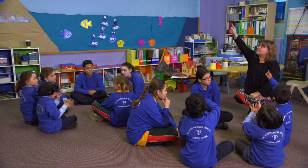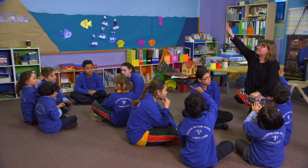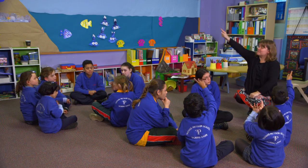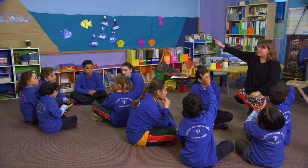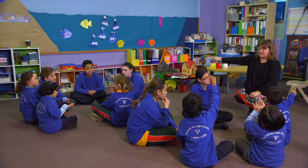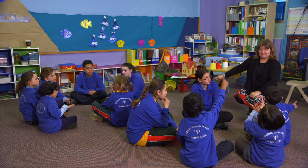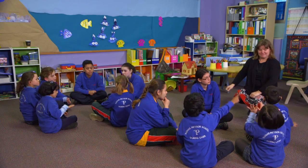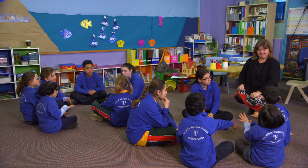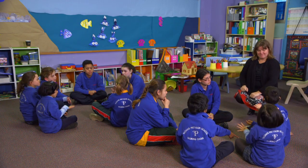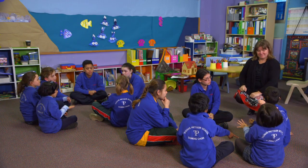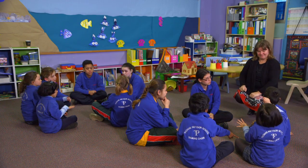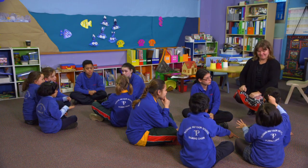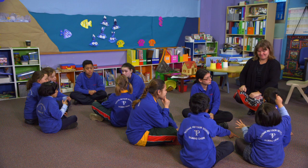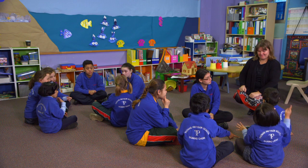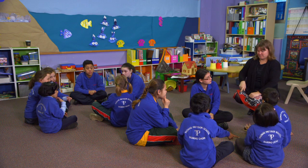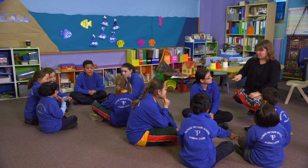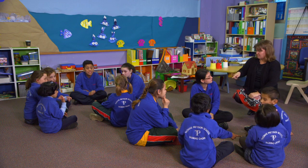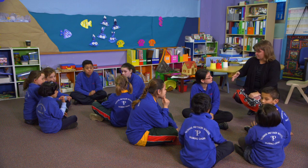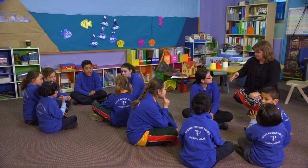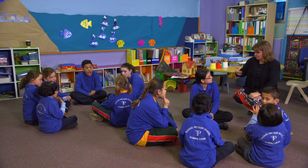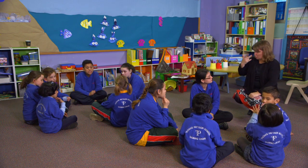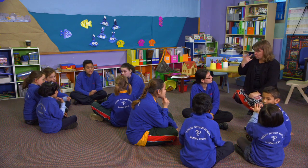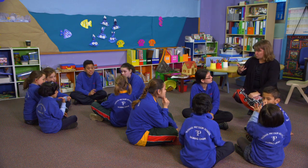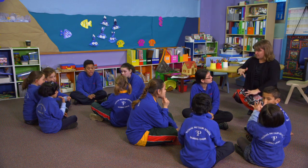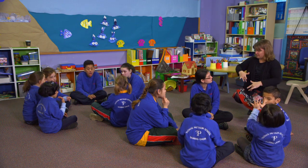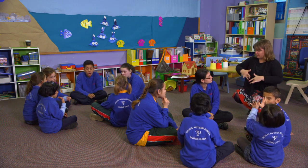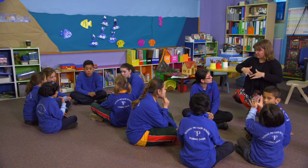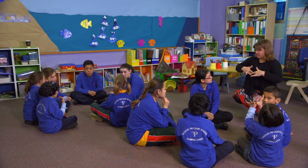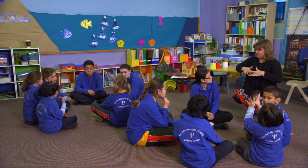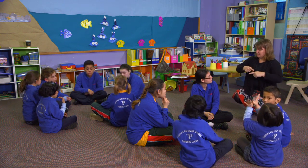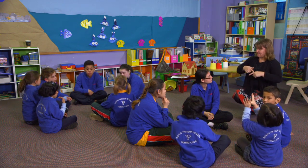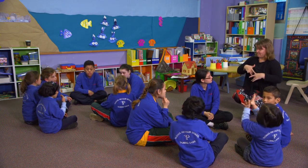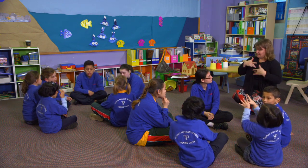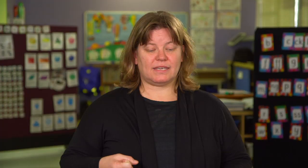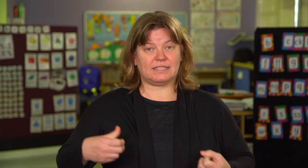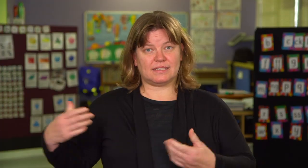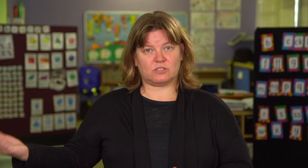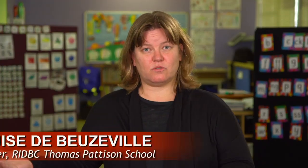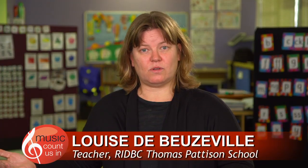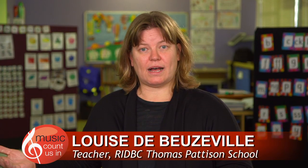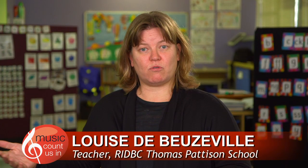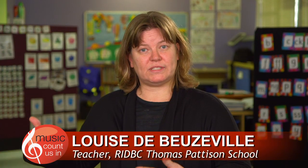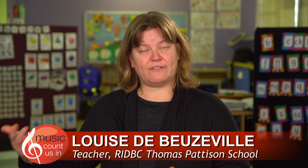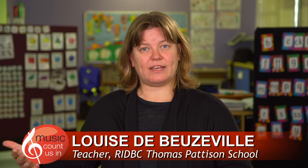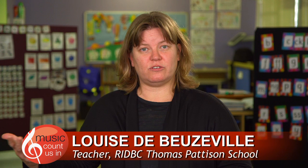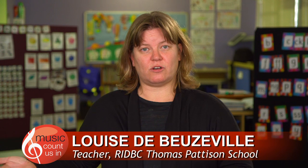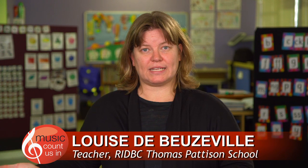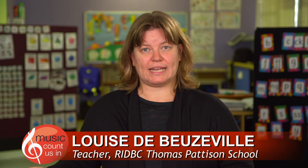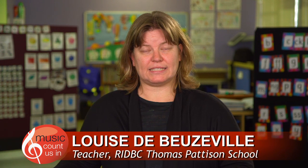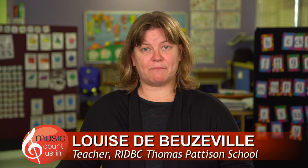Today we're going to be showing you how we've translated this song, Paint You a Song. The kids at this school are all deaf and use Auslan as their